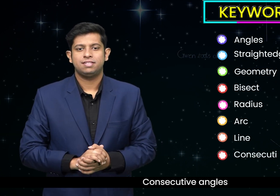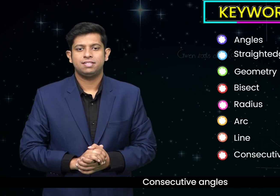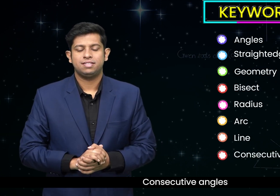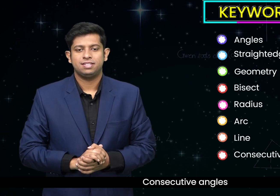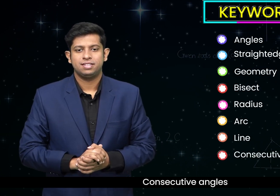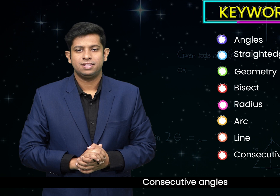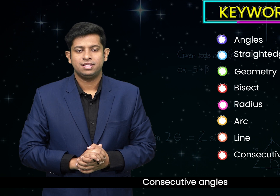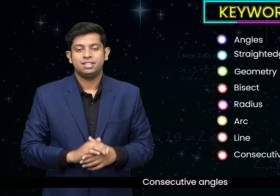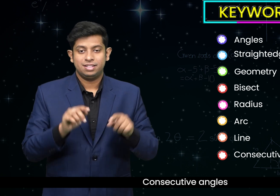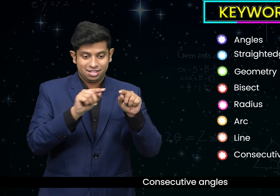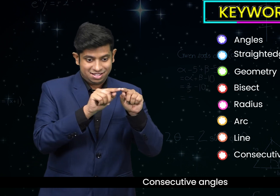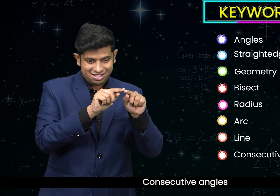consecutive angles.